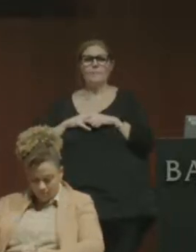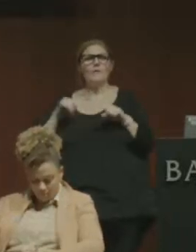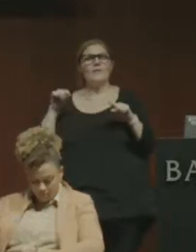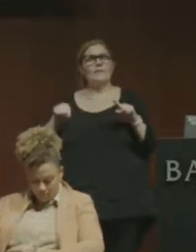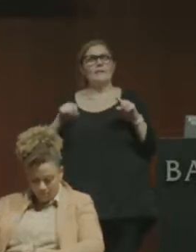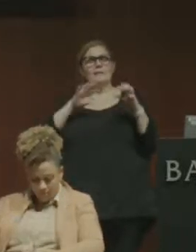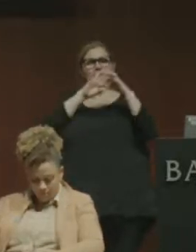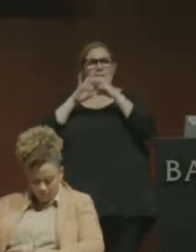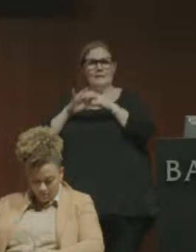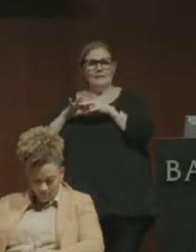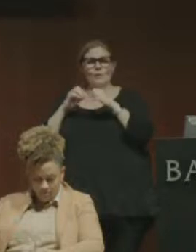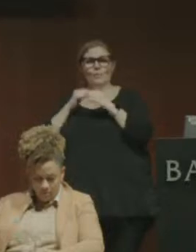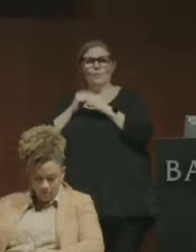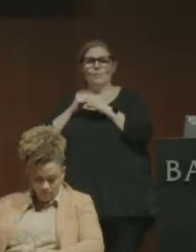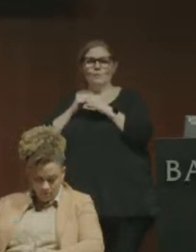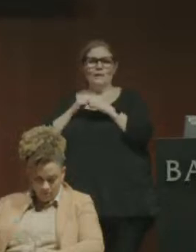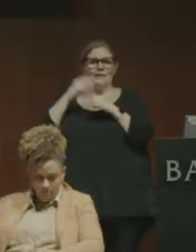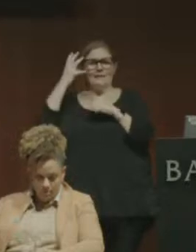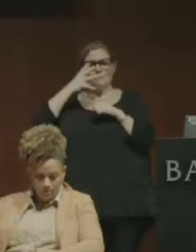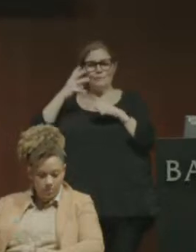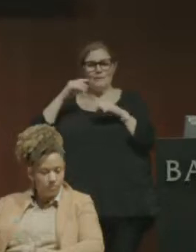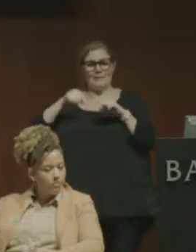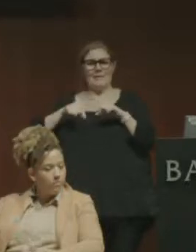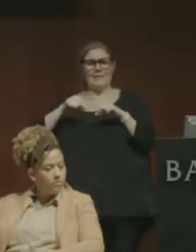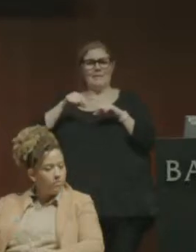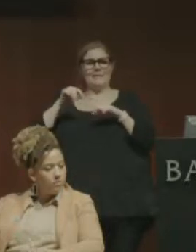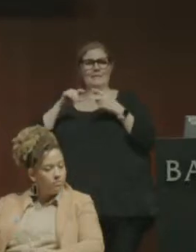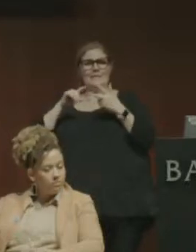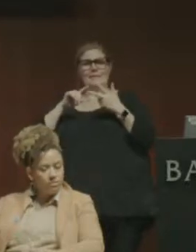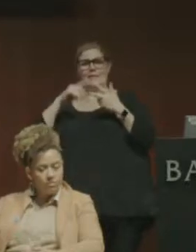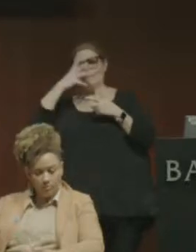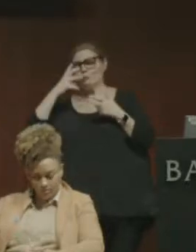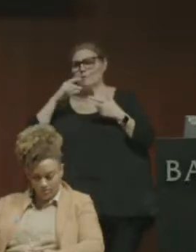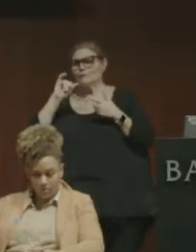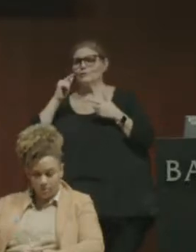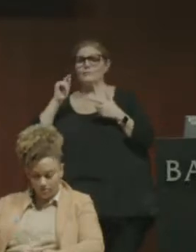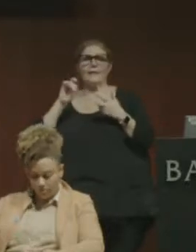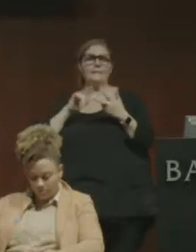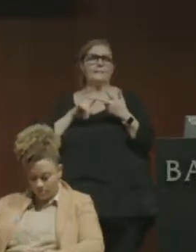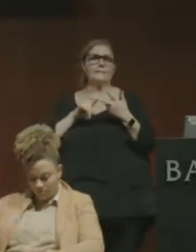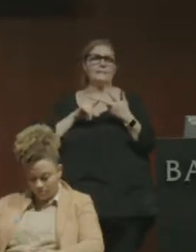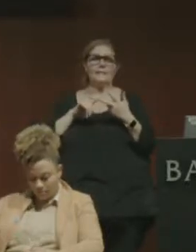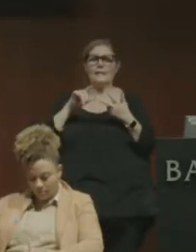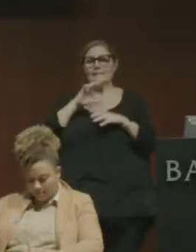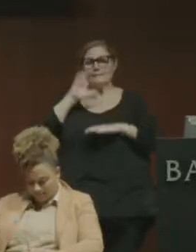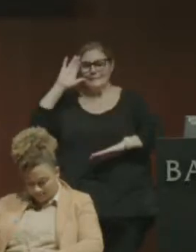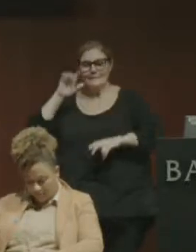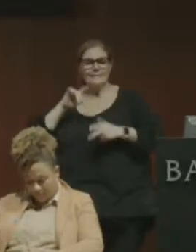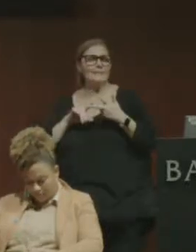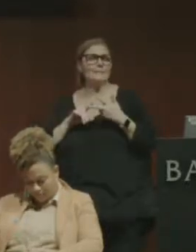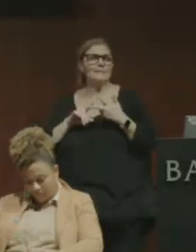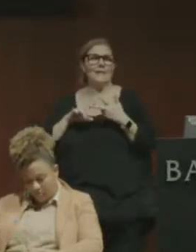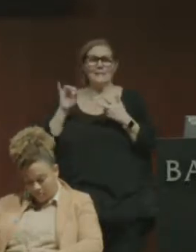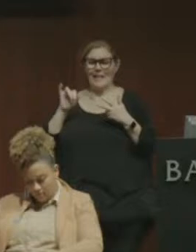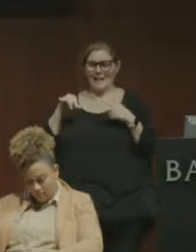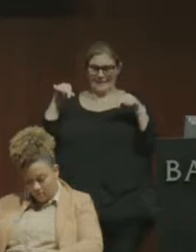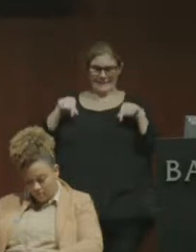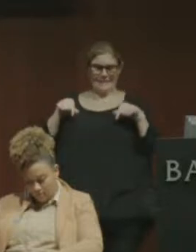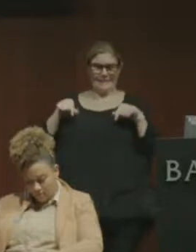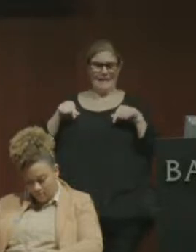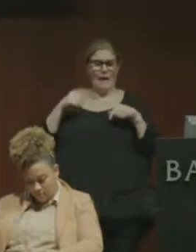in link with immigration regime, visa regime, immigration status, citizenship. Right? So even in